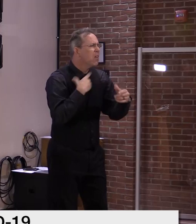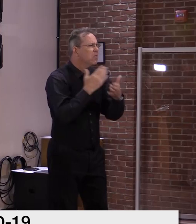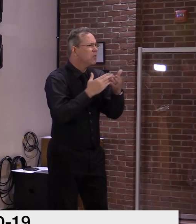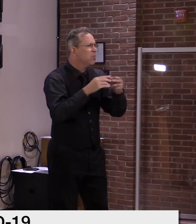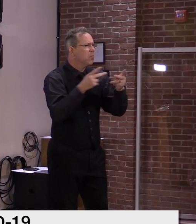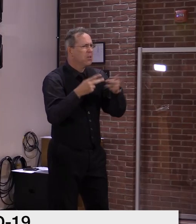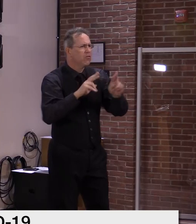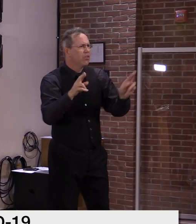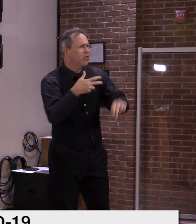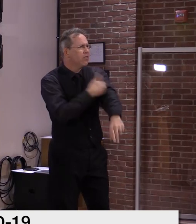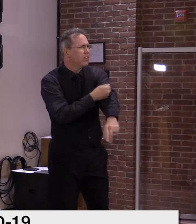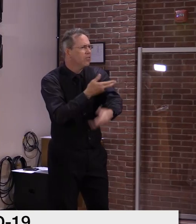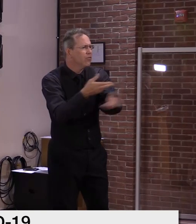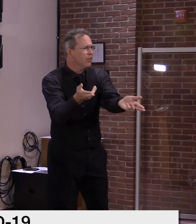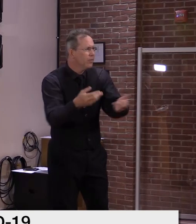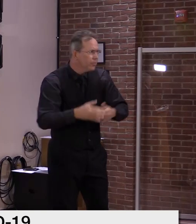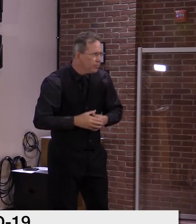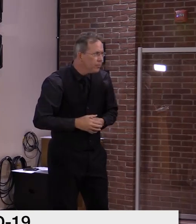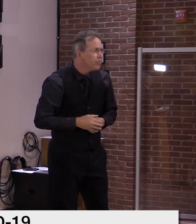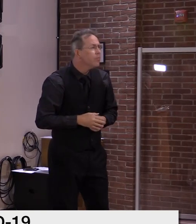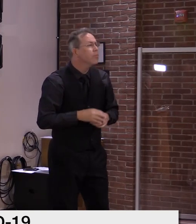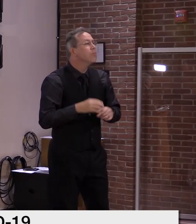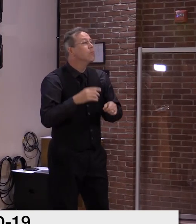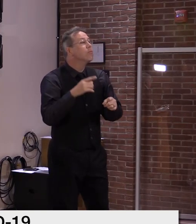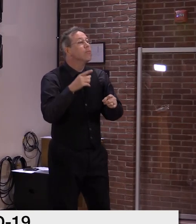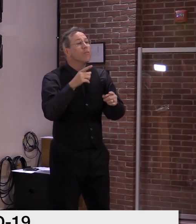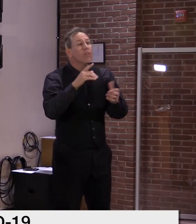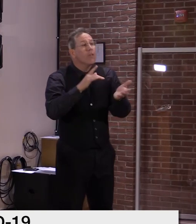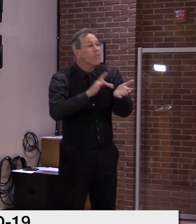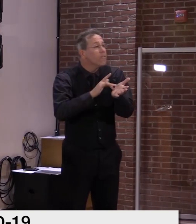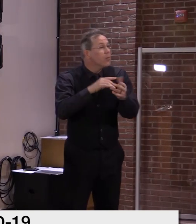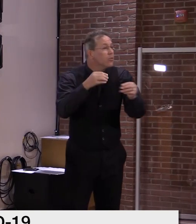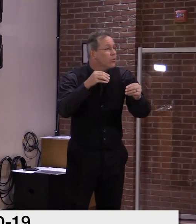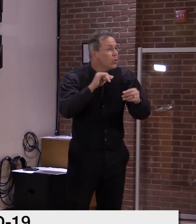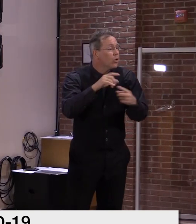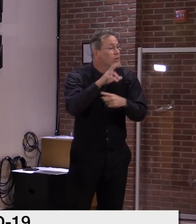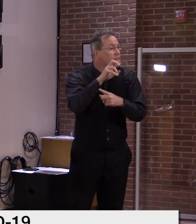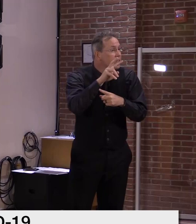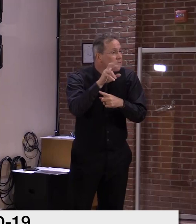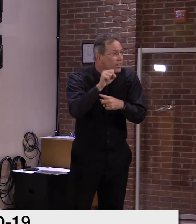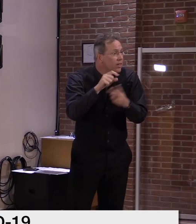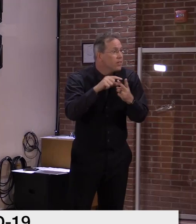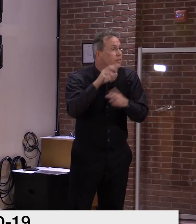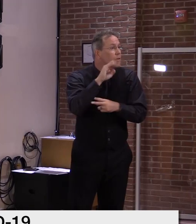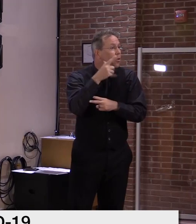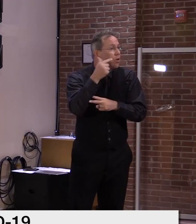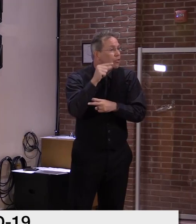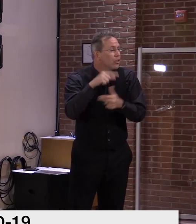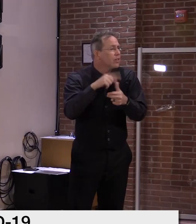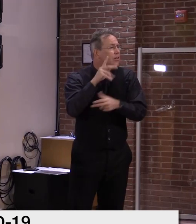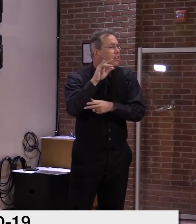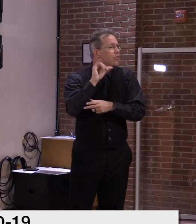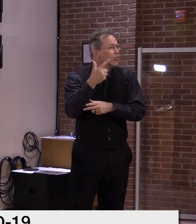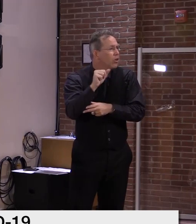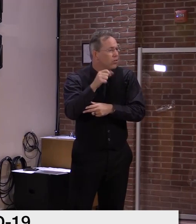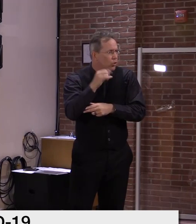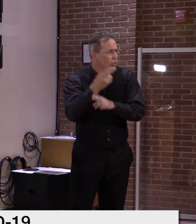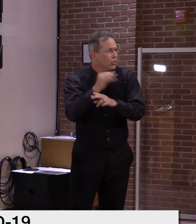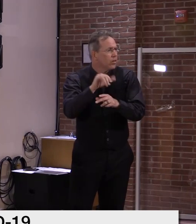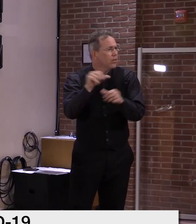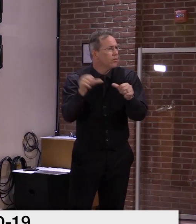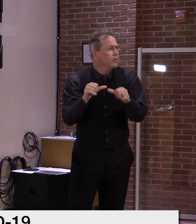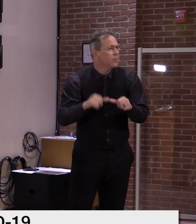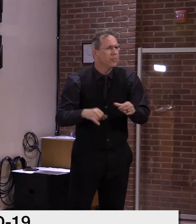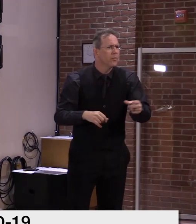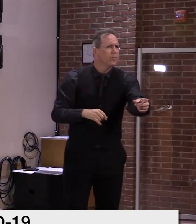federal pharmacy partners in there. It's just really easy that way. So there is the possibility of having a form that they print off. That's